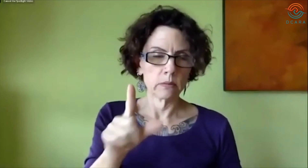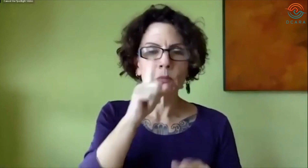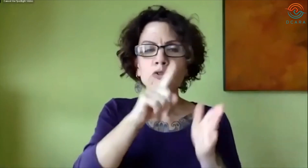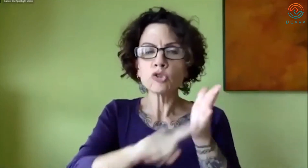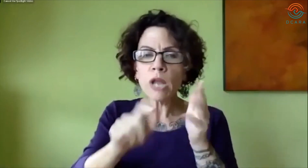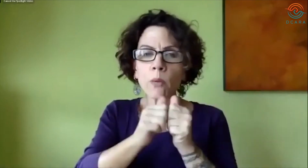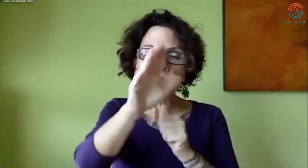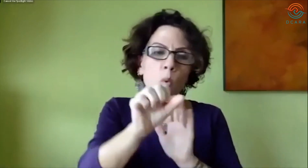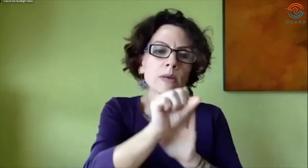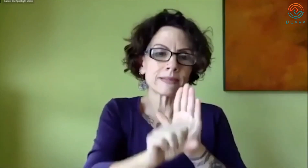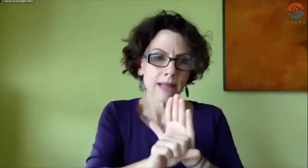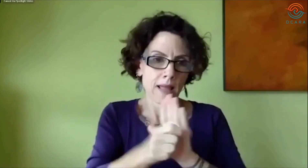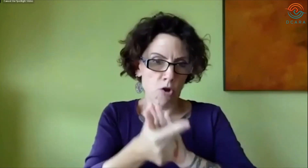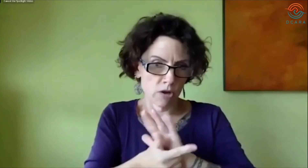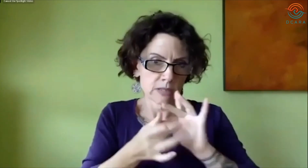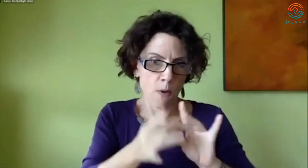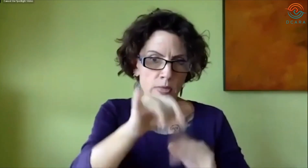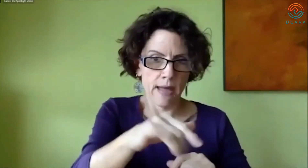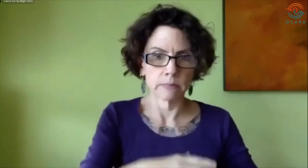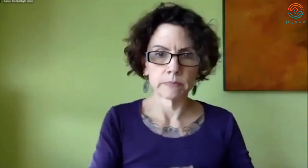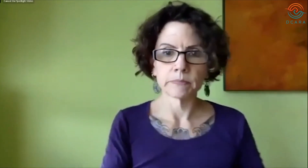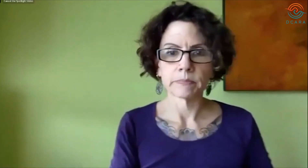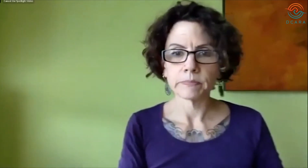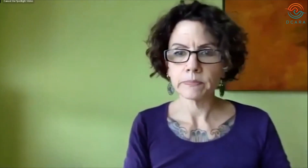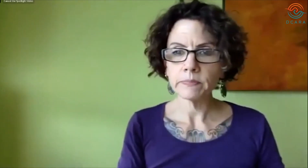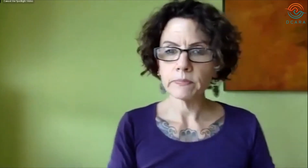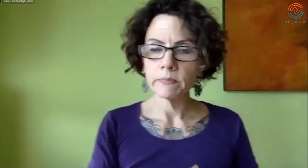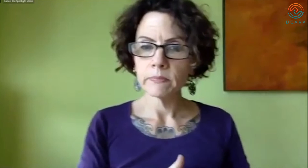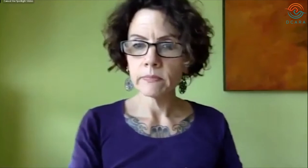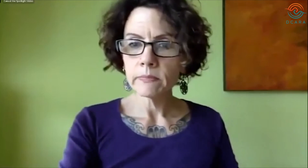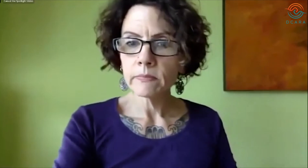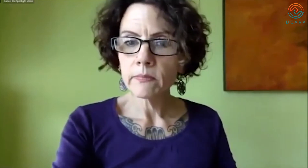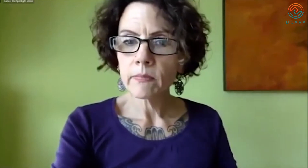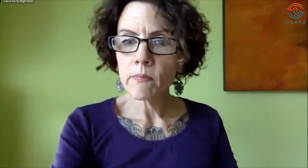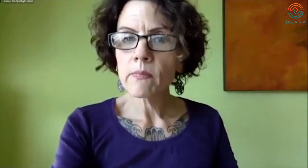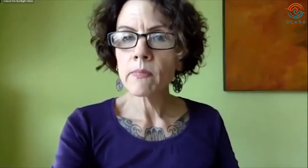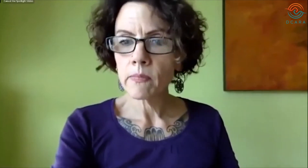will. Check with your local state laws in regards to that.